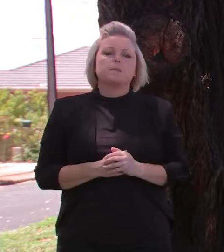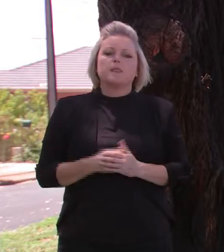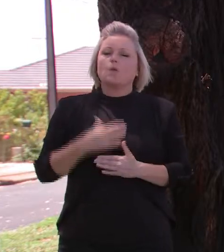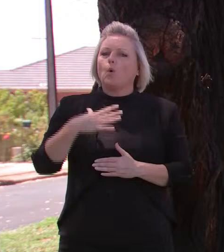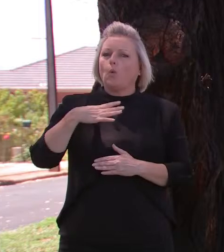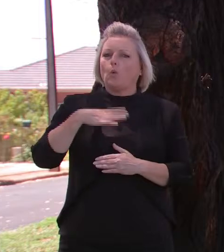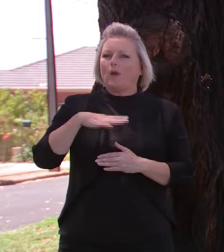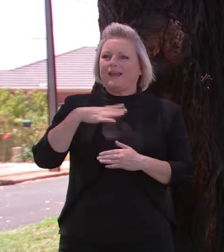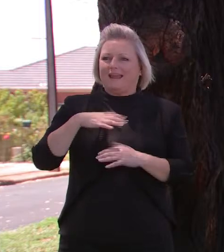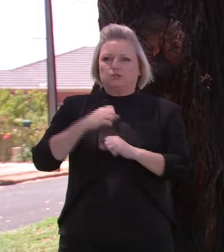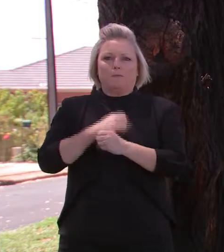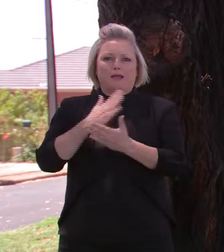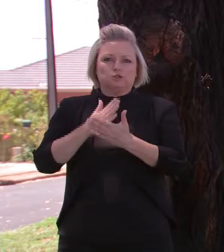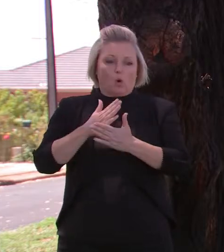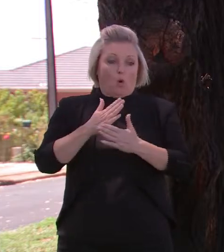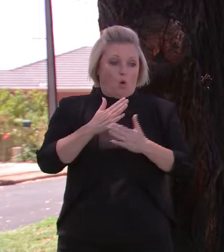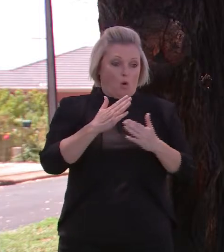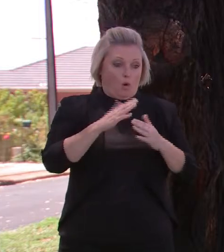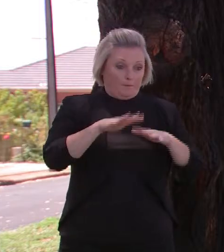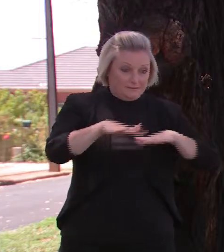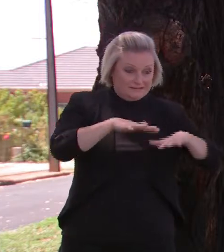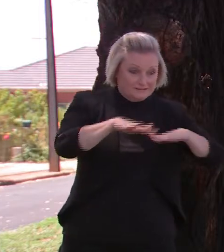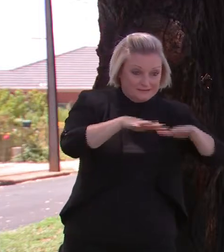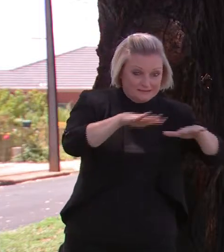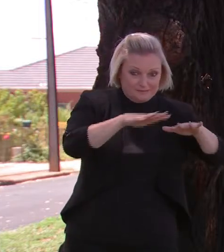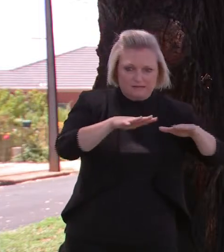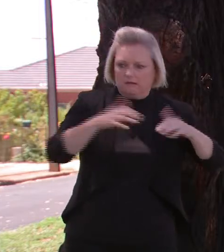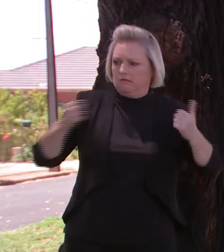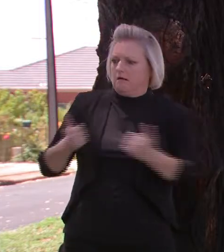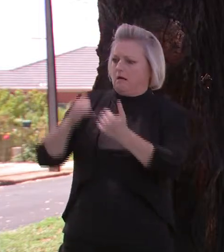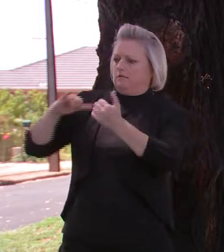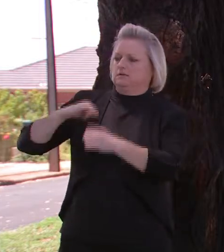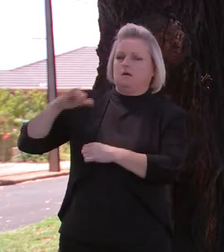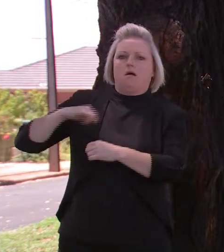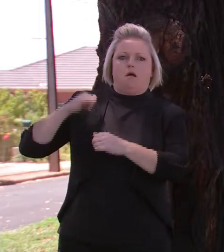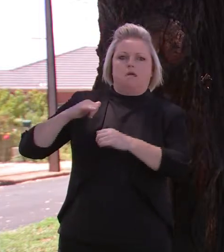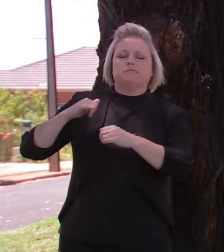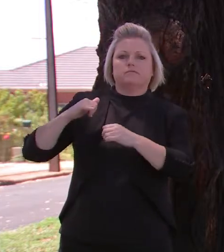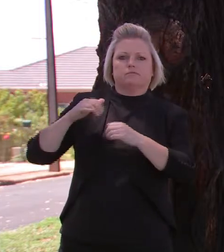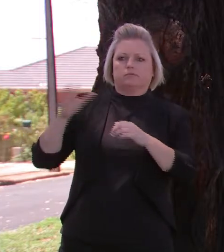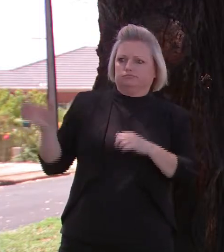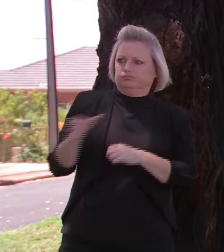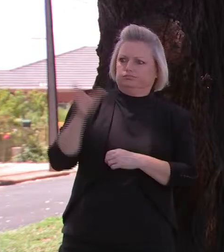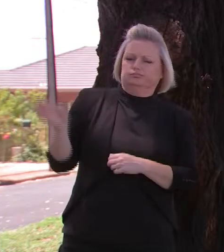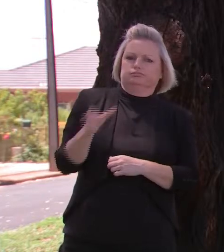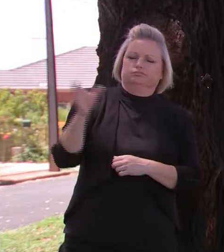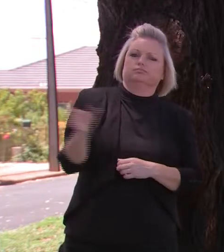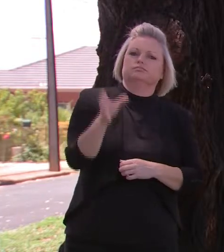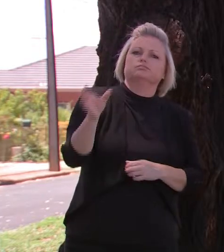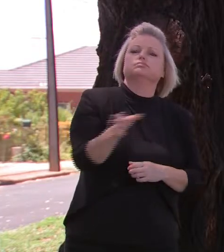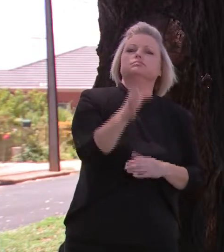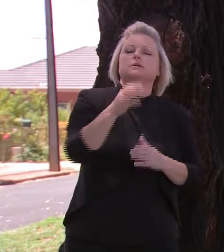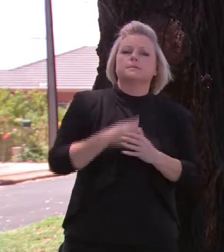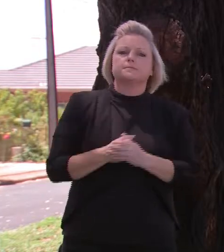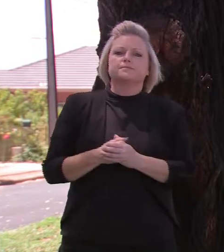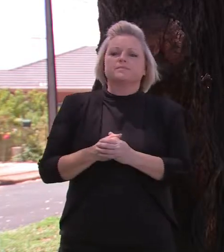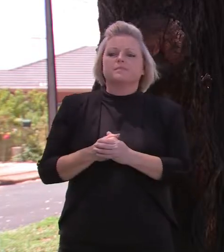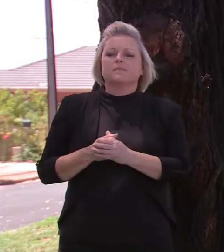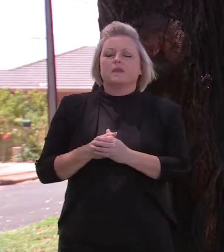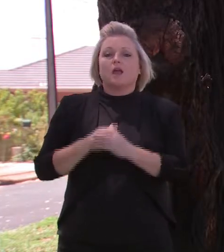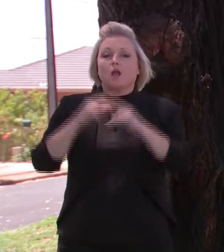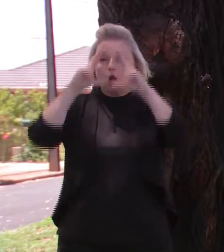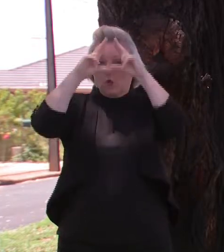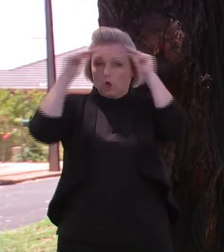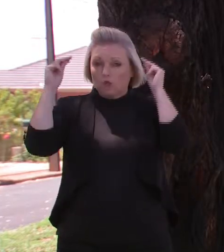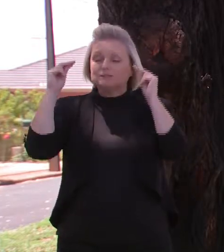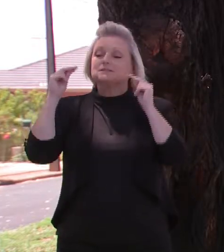level of activity, but my very clear point is we've massively increased the number of nurses in South Australia over the